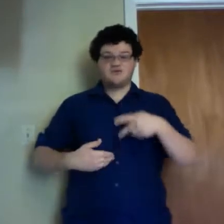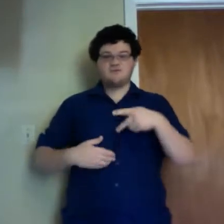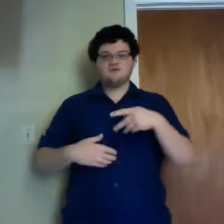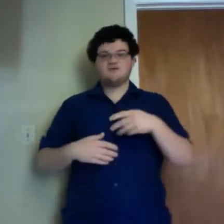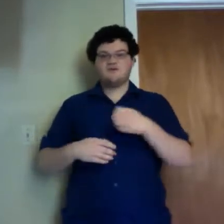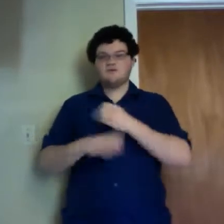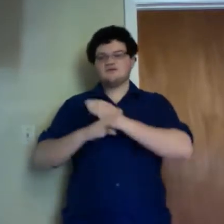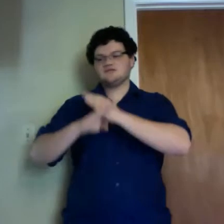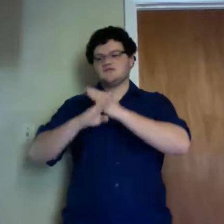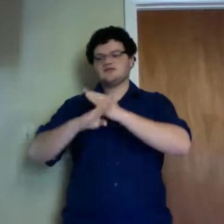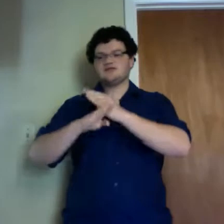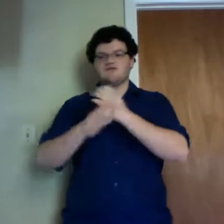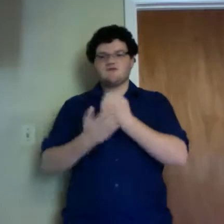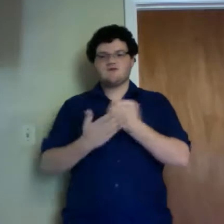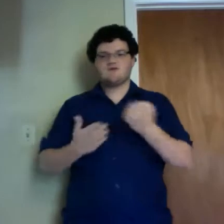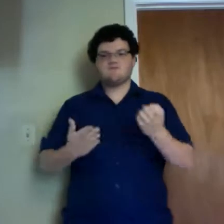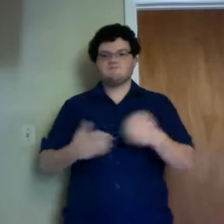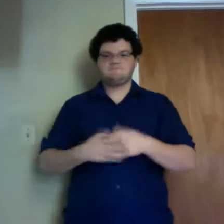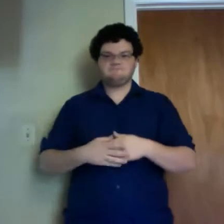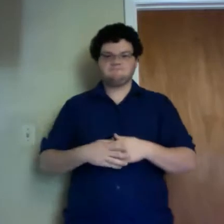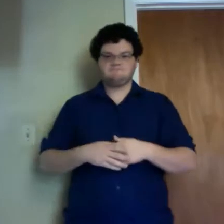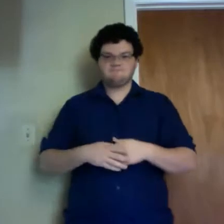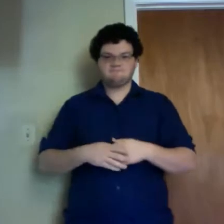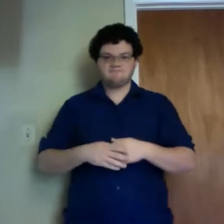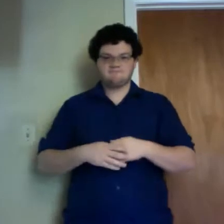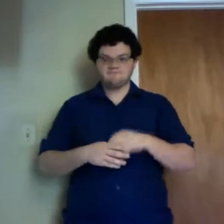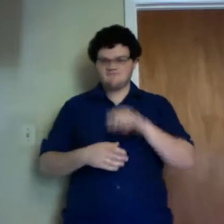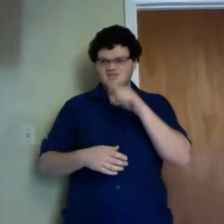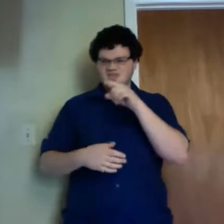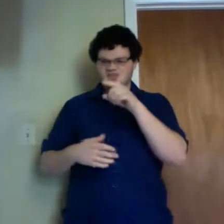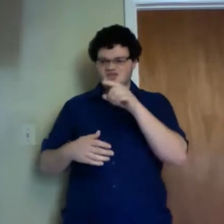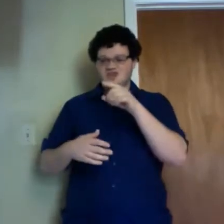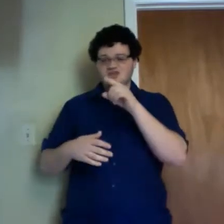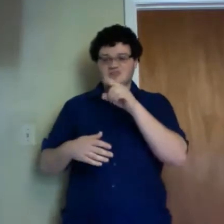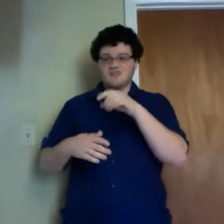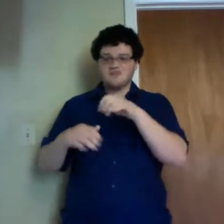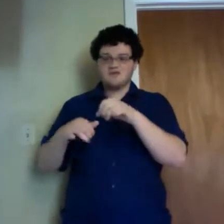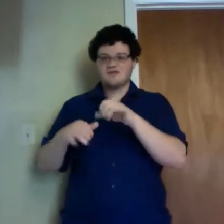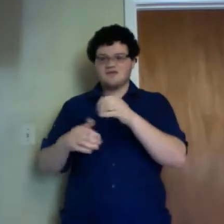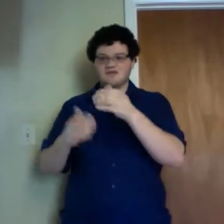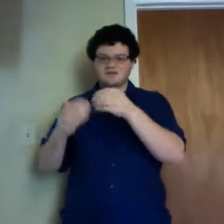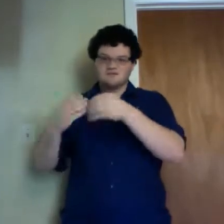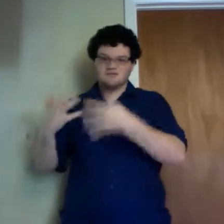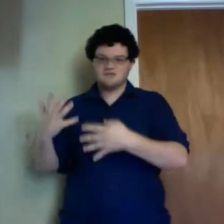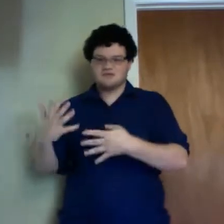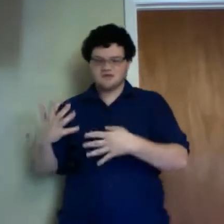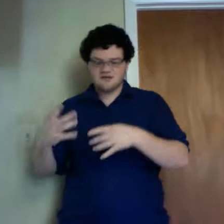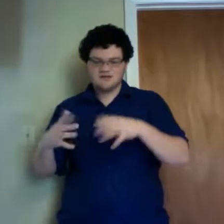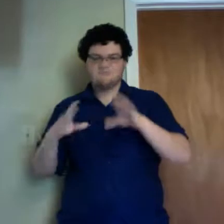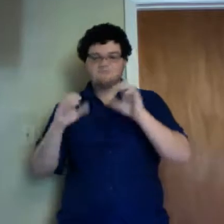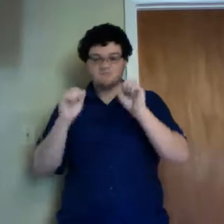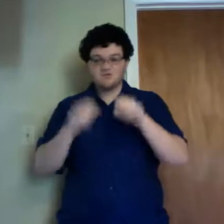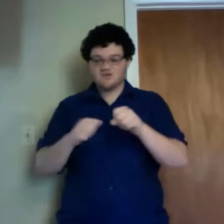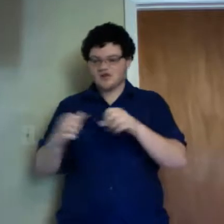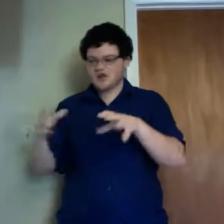or controlled. These control measures are often used in combination with each other. A hazard is something